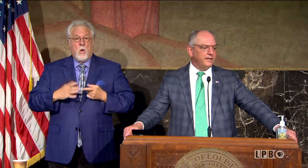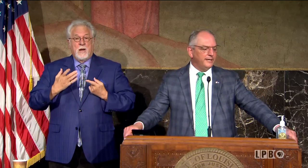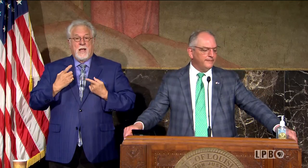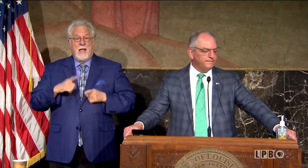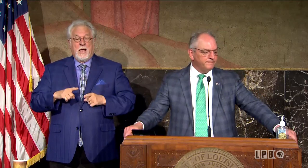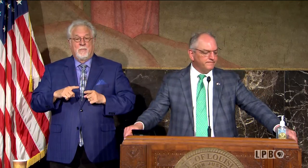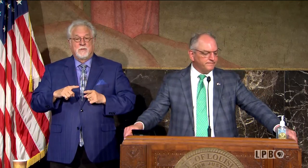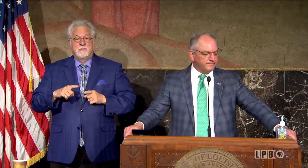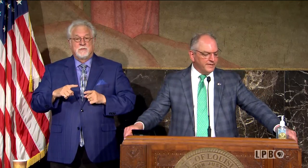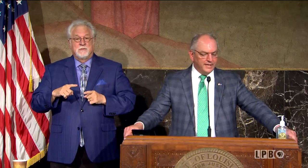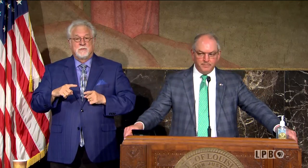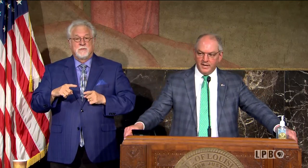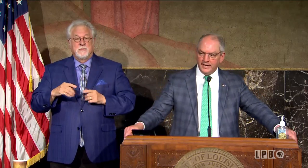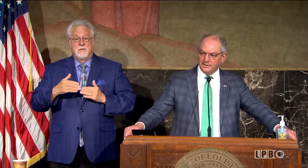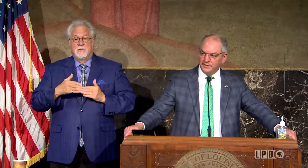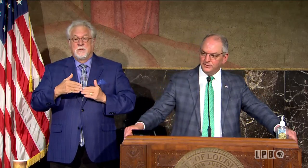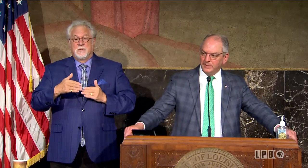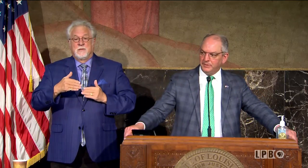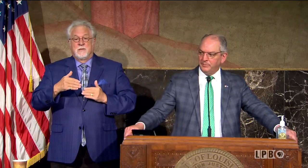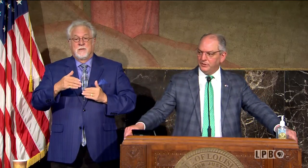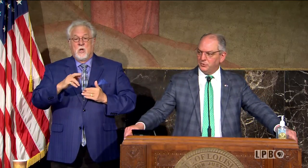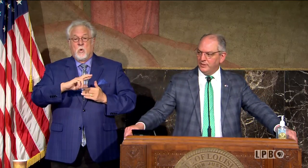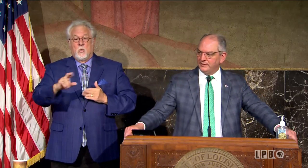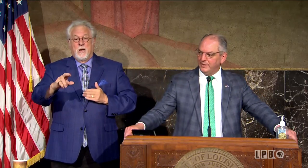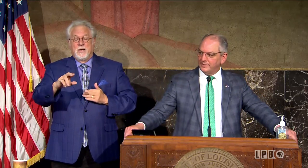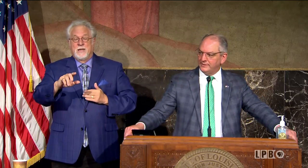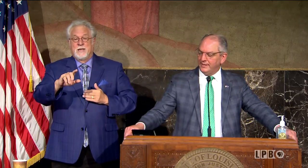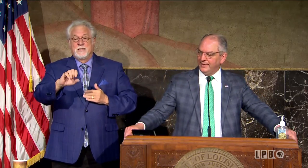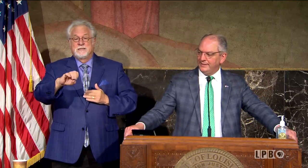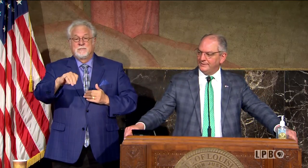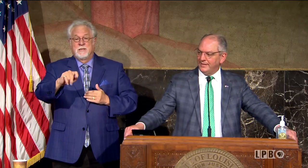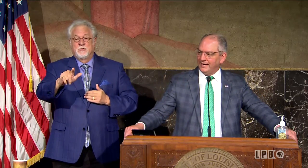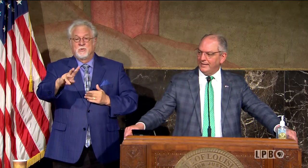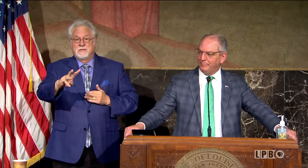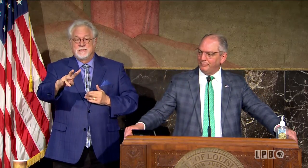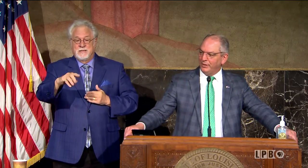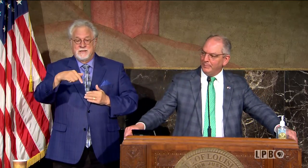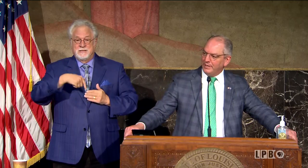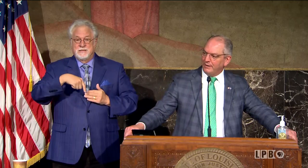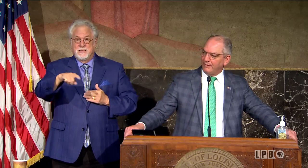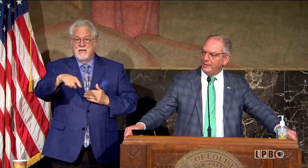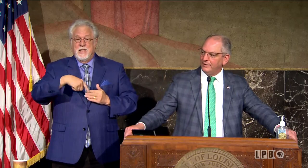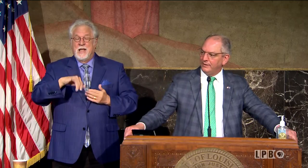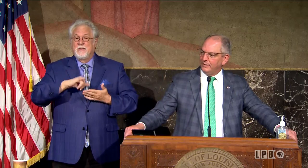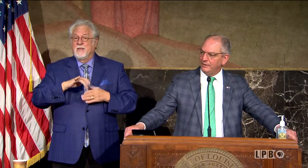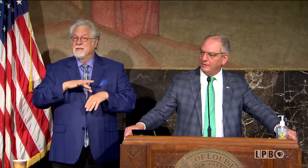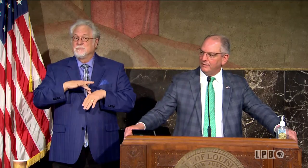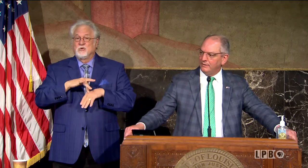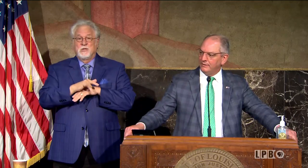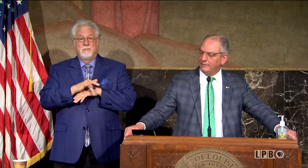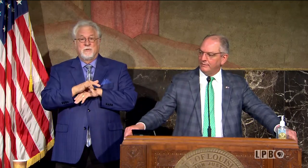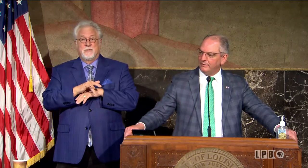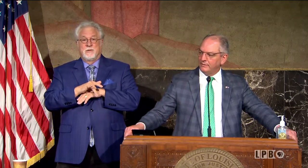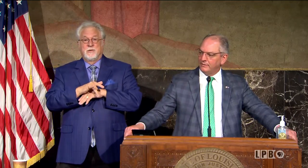be in place on September the 26th is a preliminary